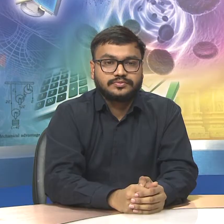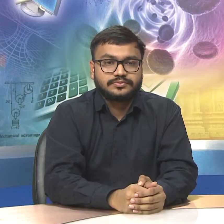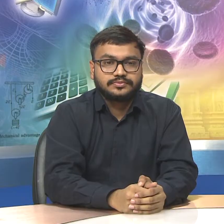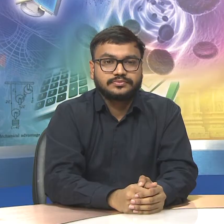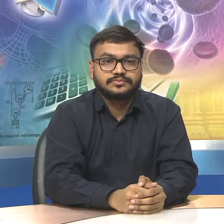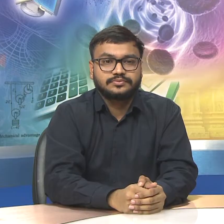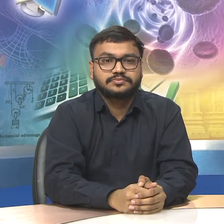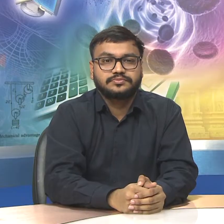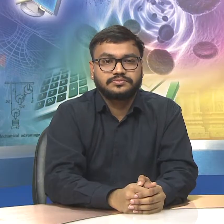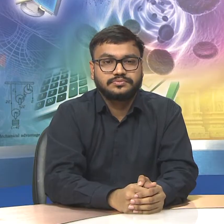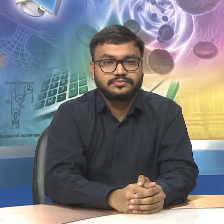So the answer is